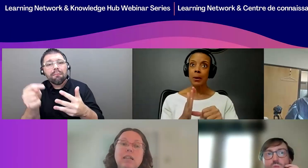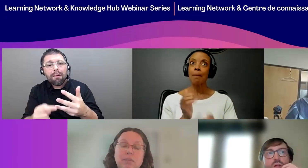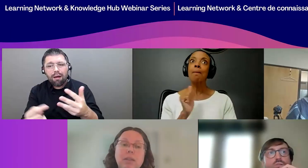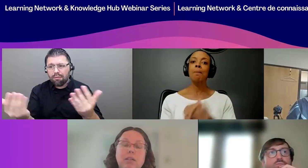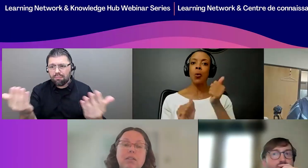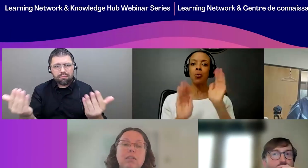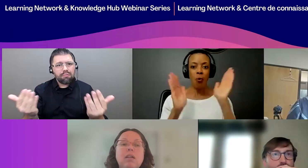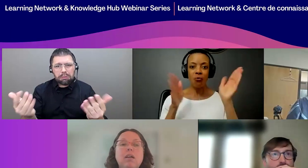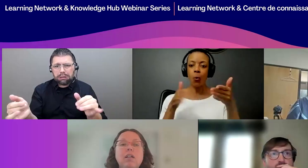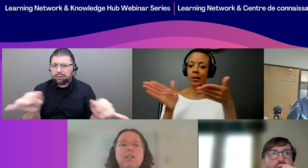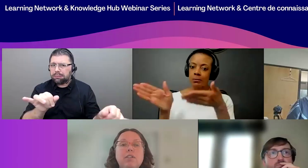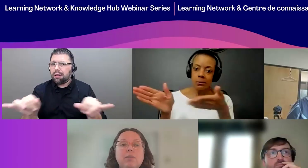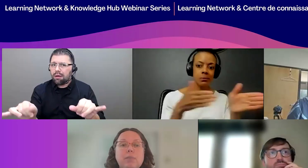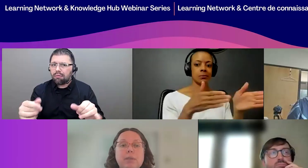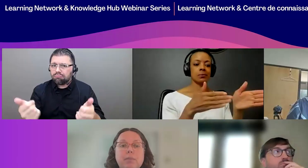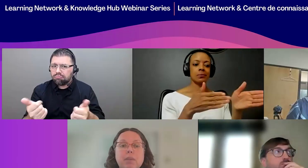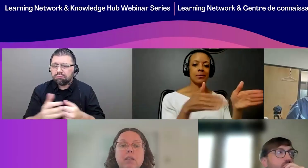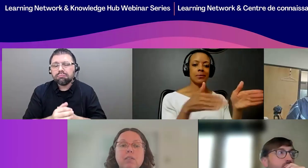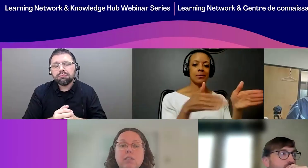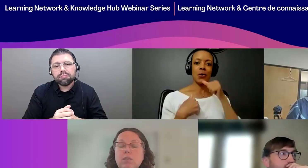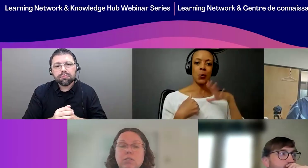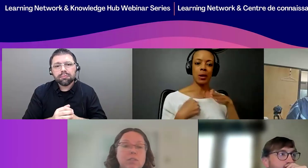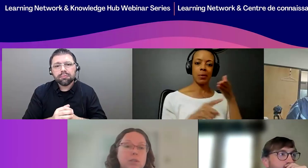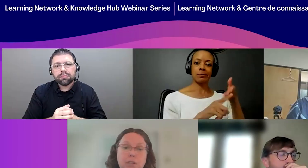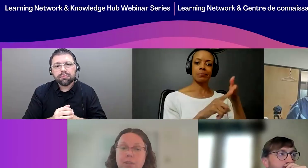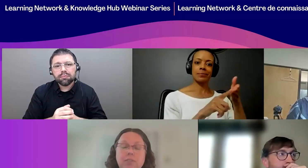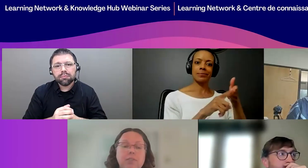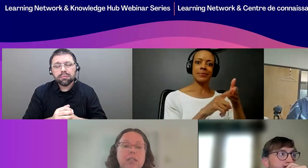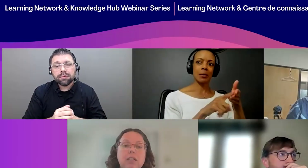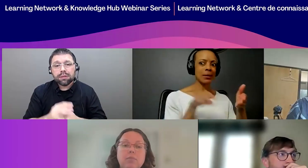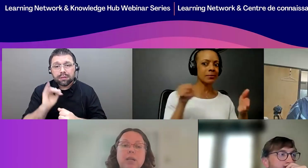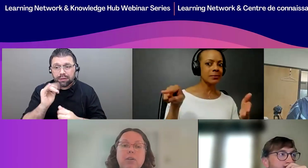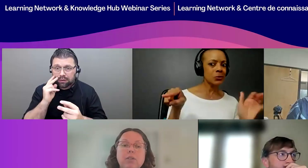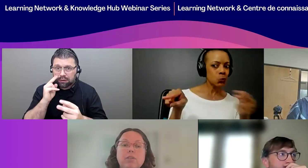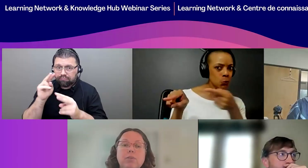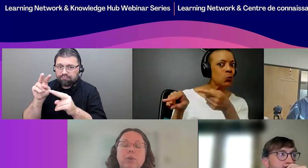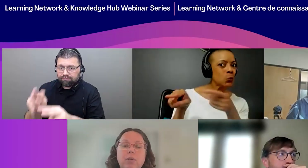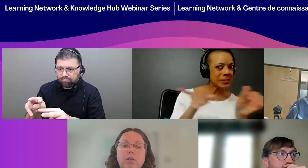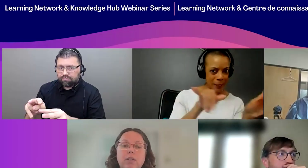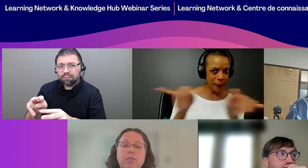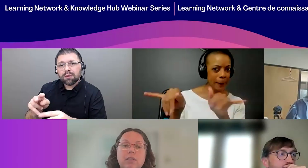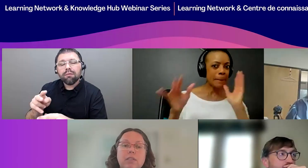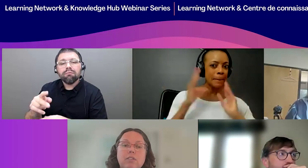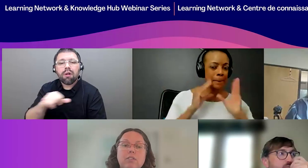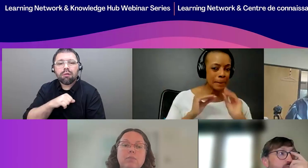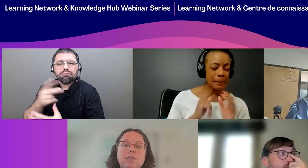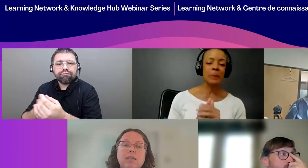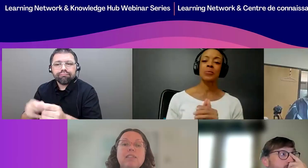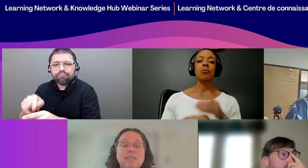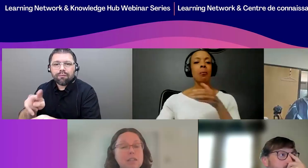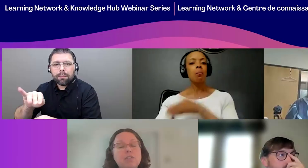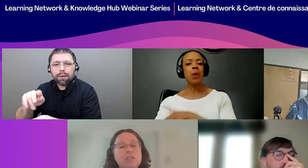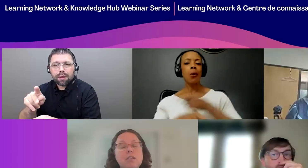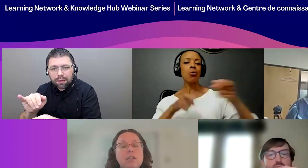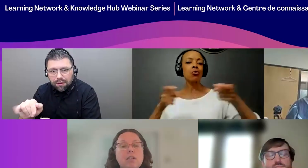domestic violence has been on younger women. So just really briefly, power and control in a relationship